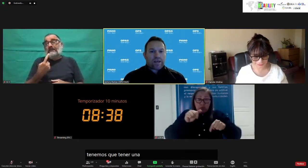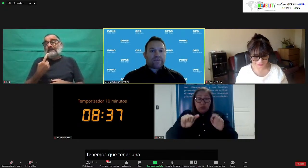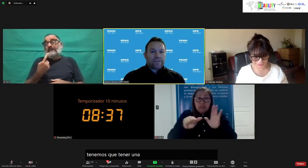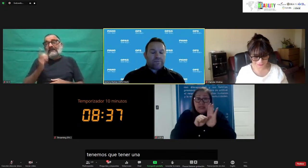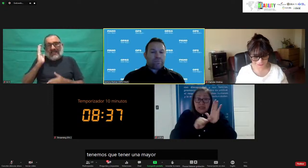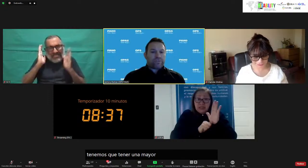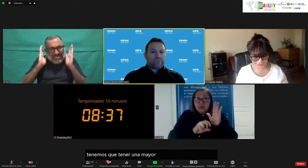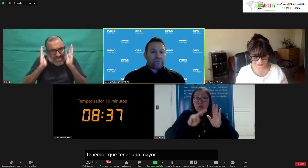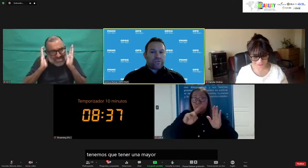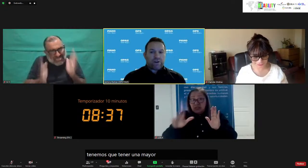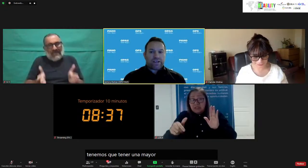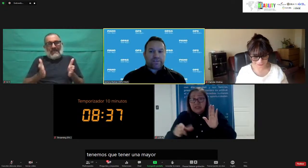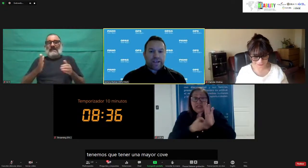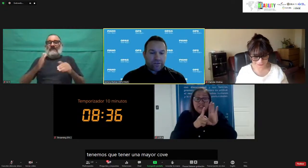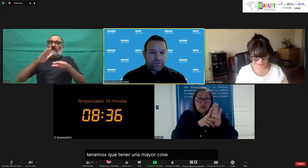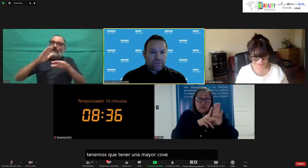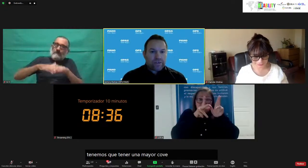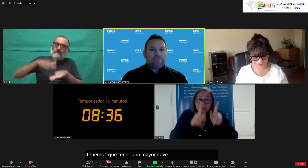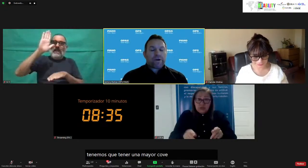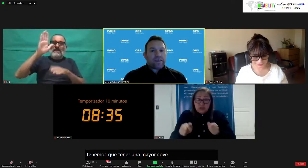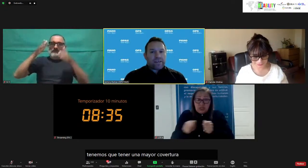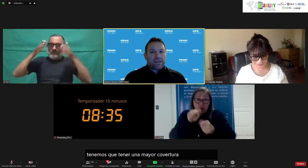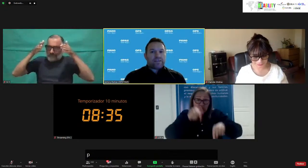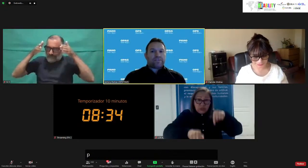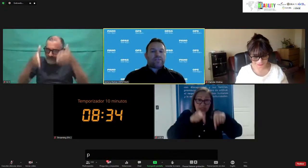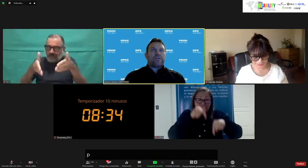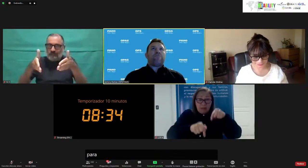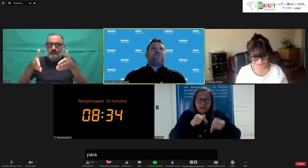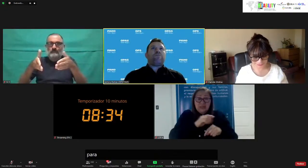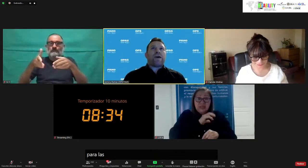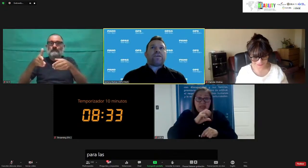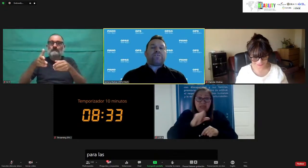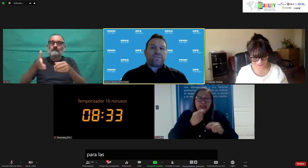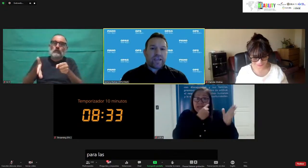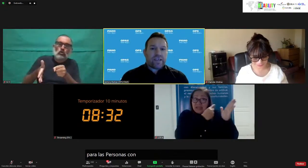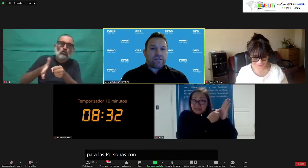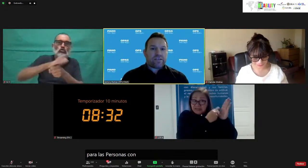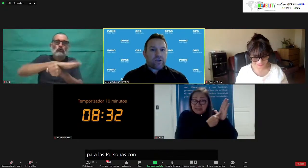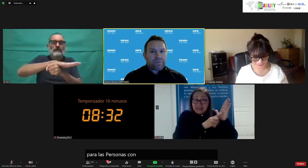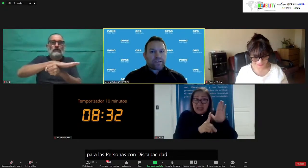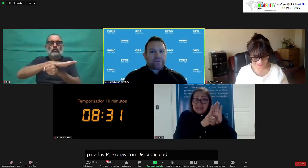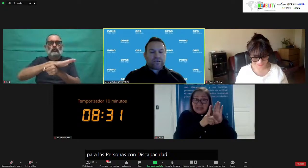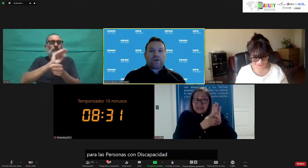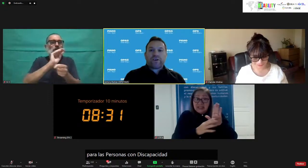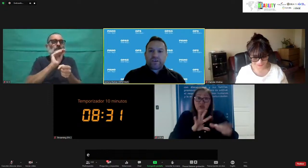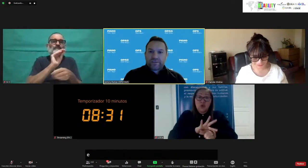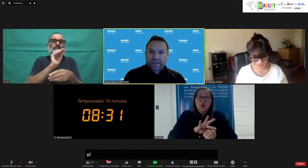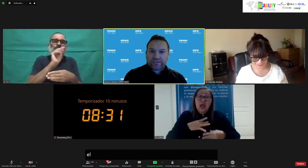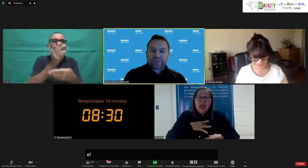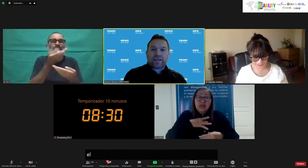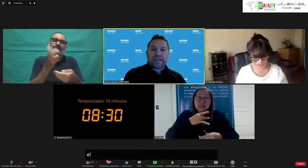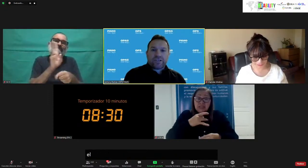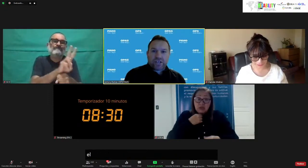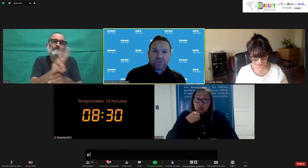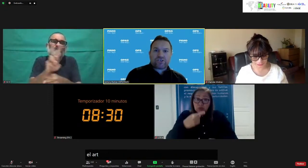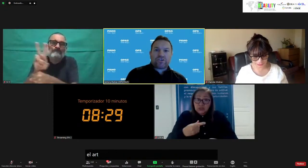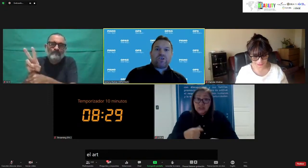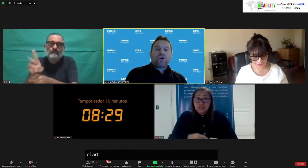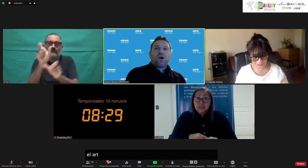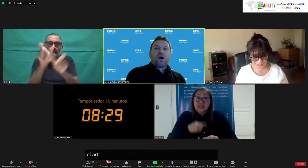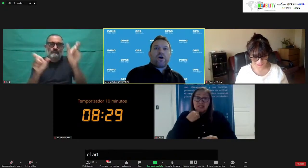outlines the importance of the right to health but i think it's fair to say that compared to other sectors like